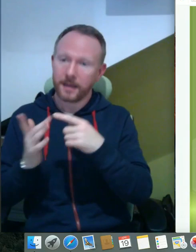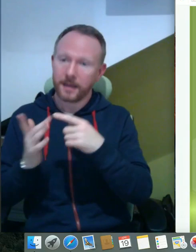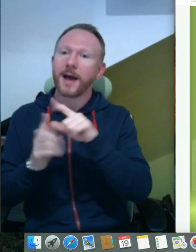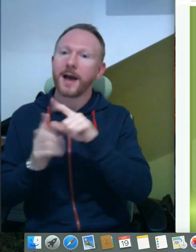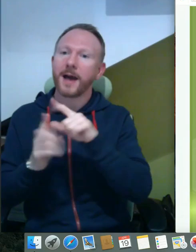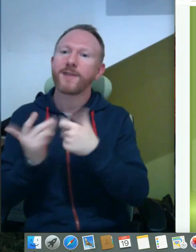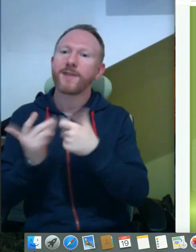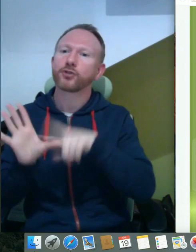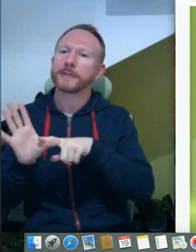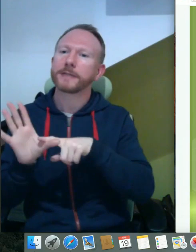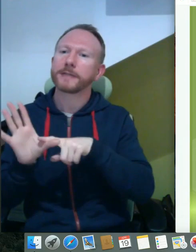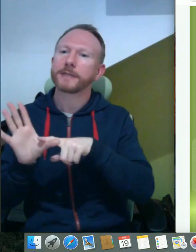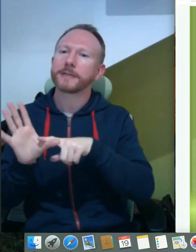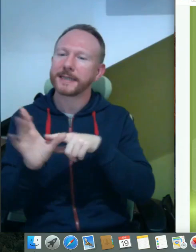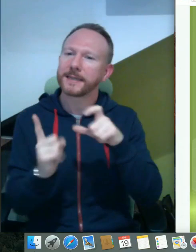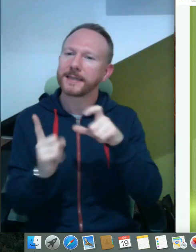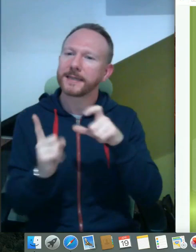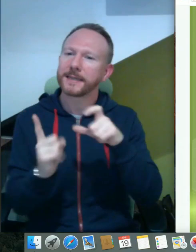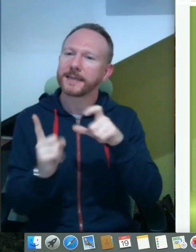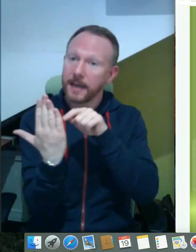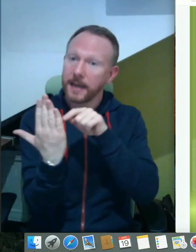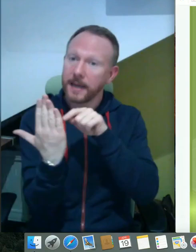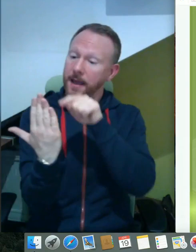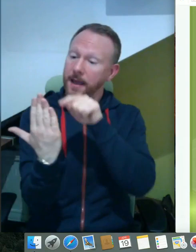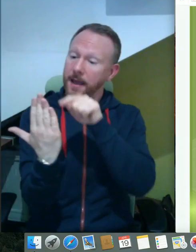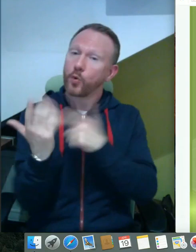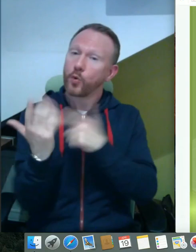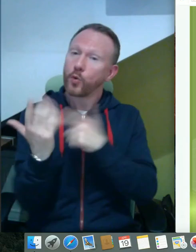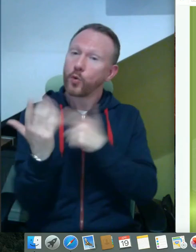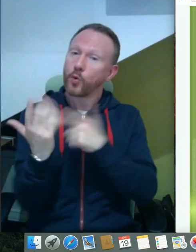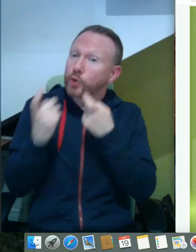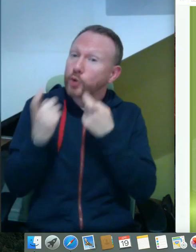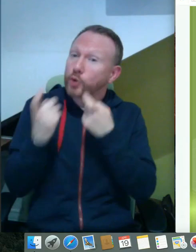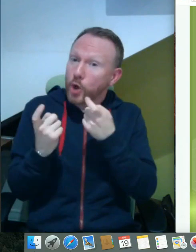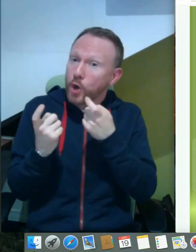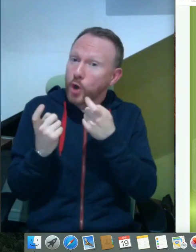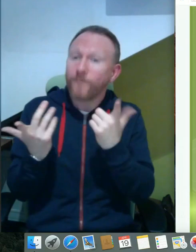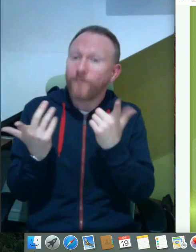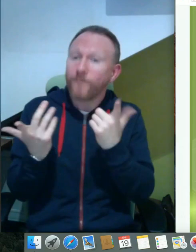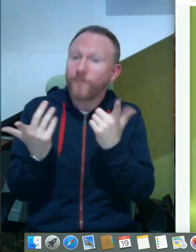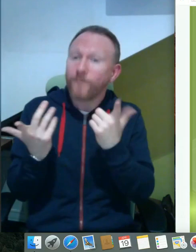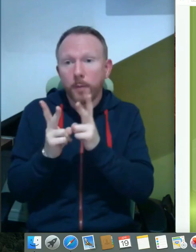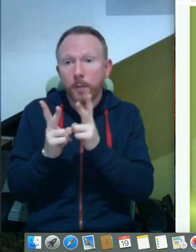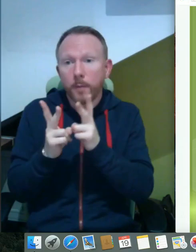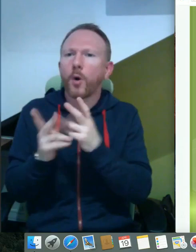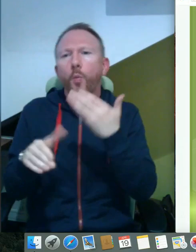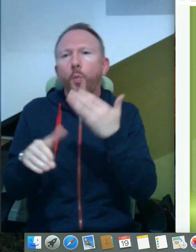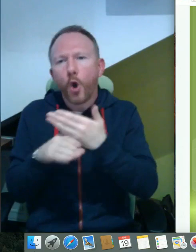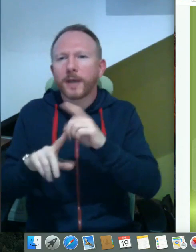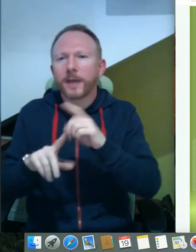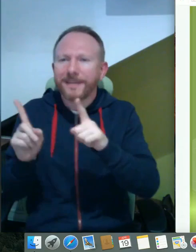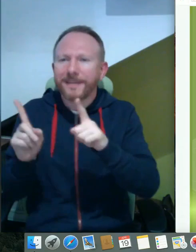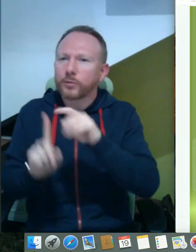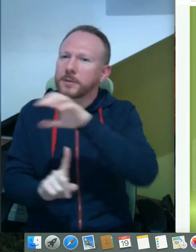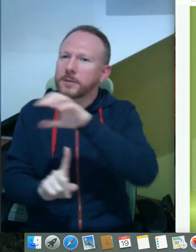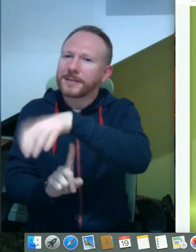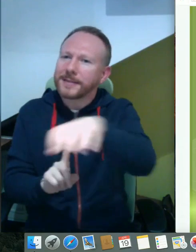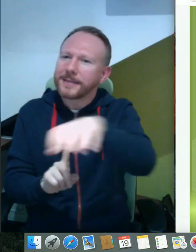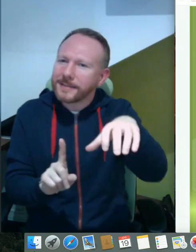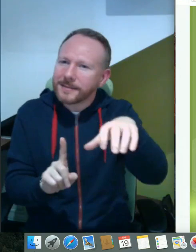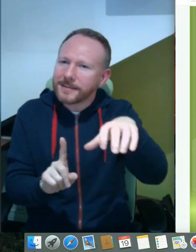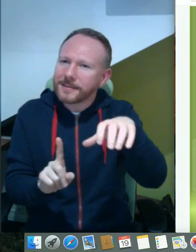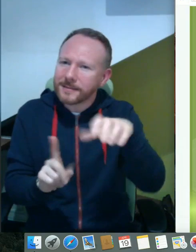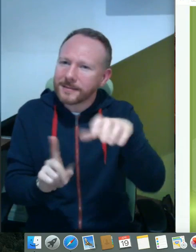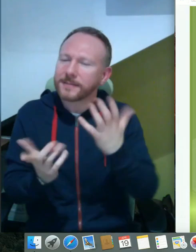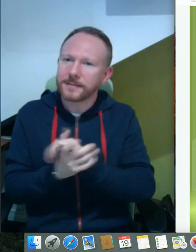interpreters who will work in different settings by setting. However,